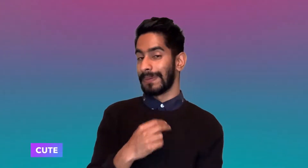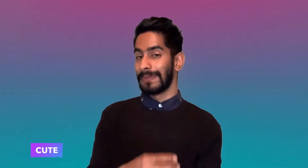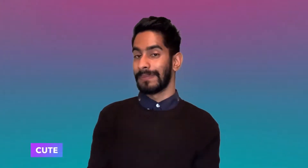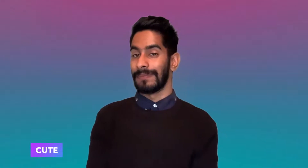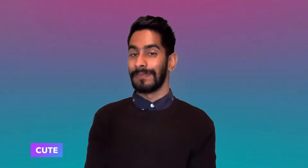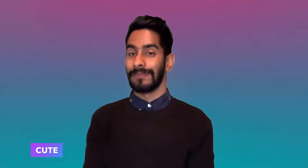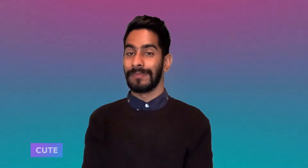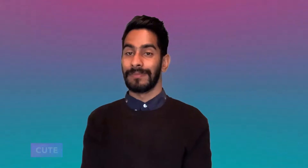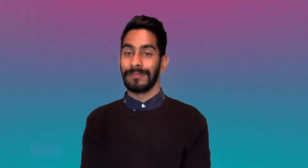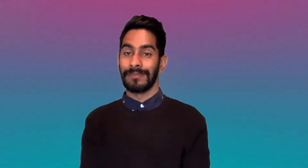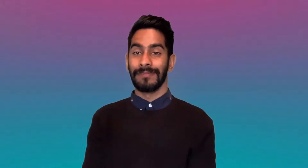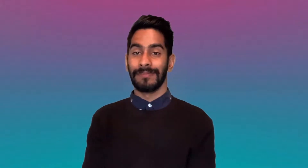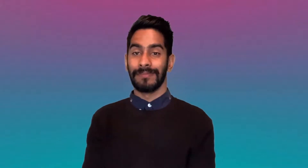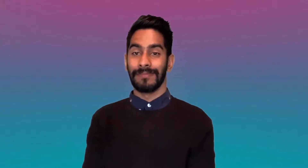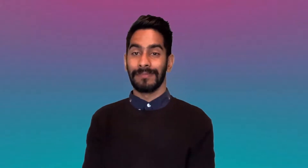Cute.